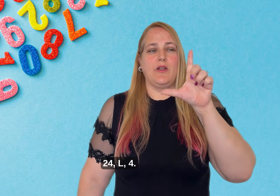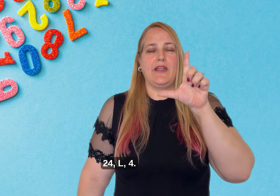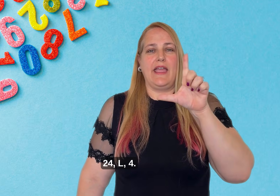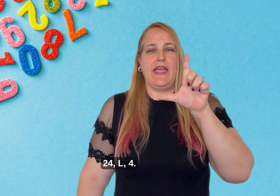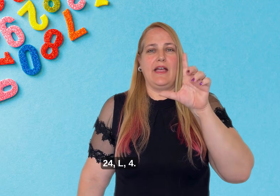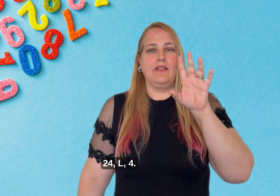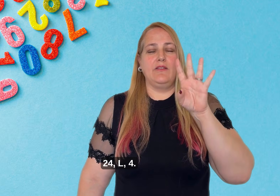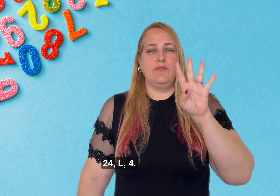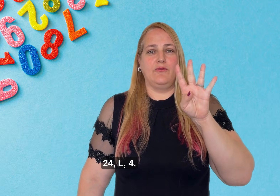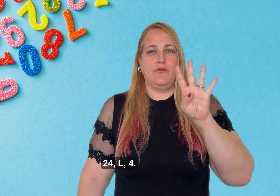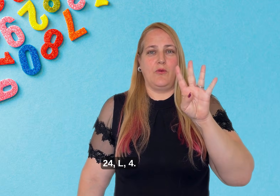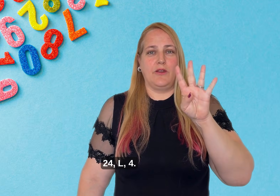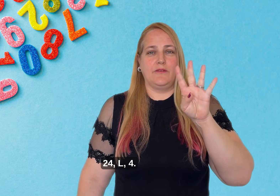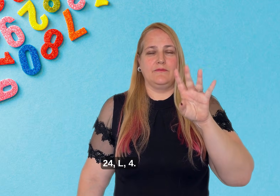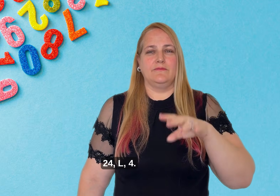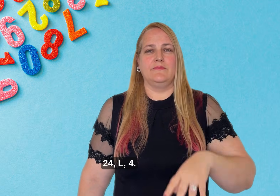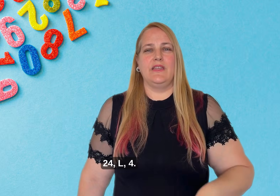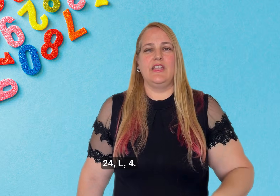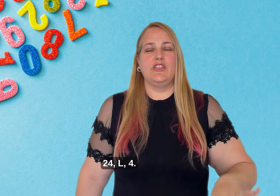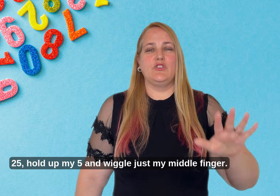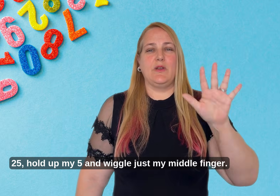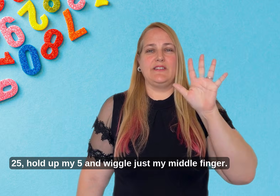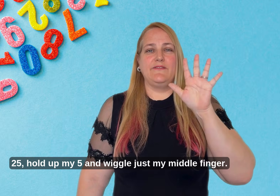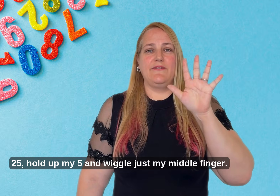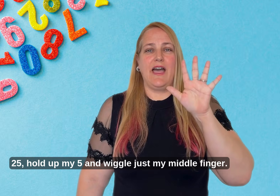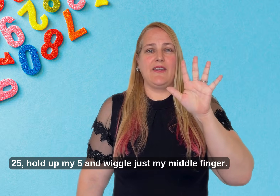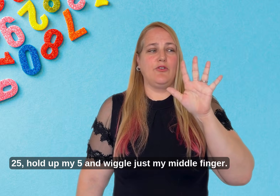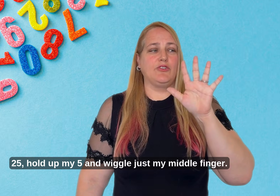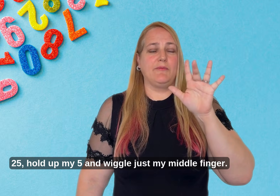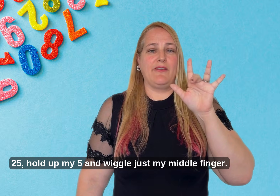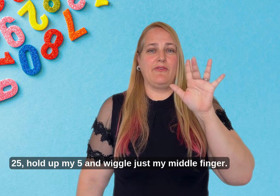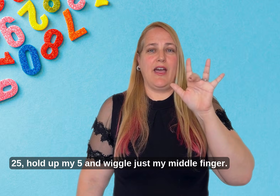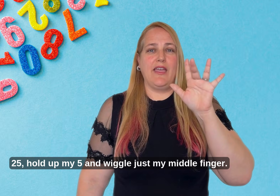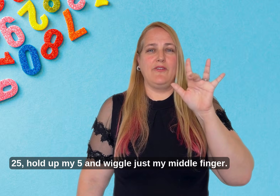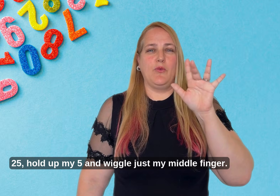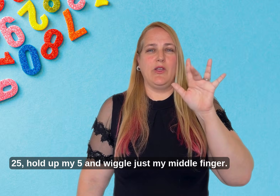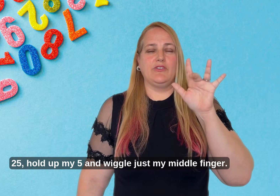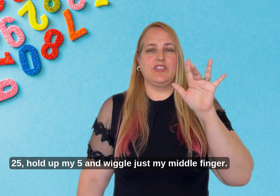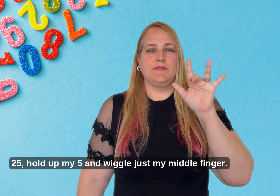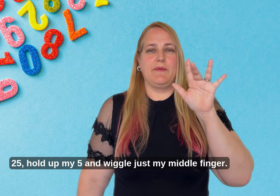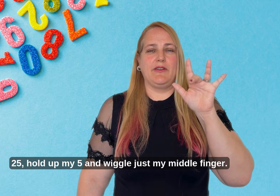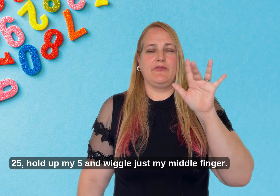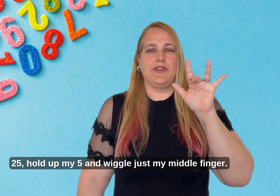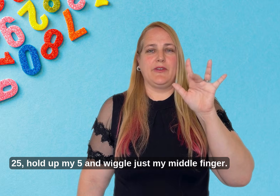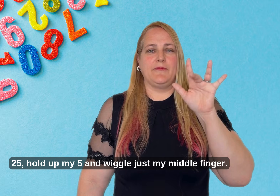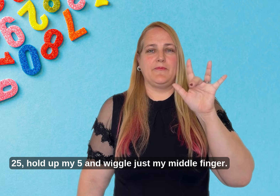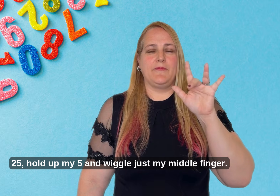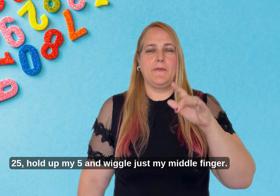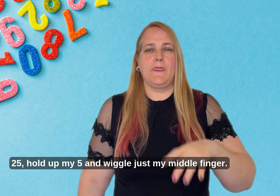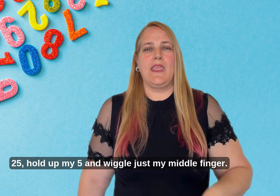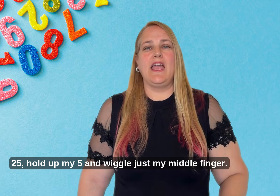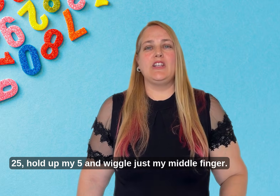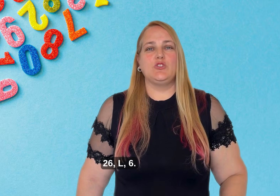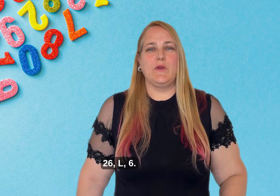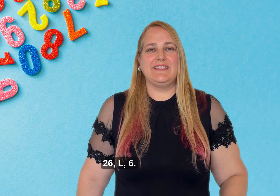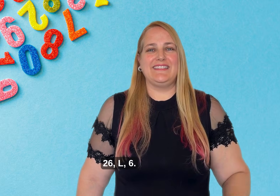$24, L4. $25, hold up my 5 and wiggle just my middle finger.